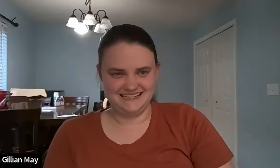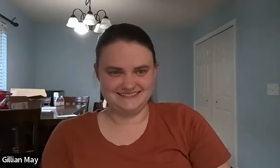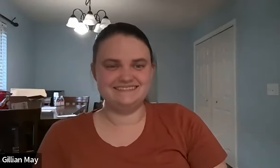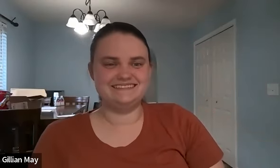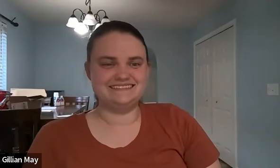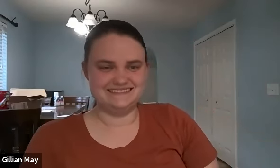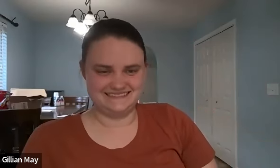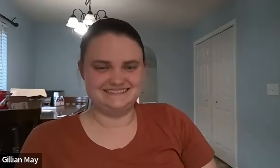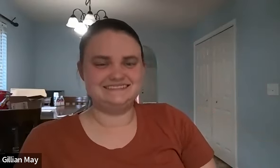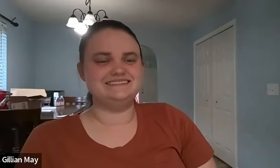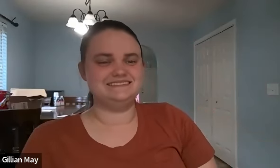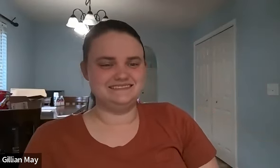Snake.